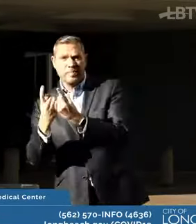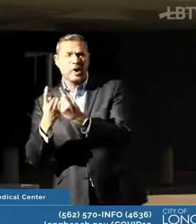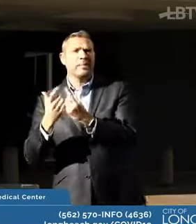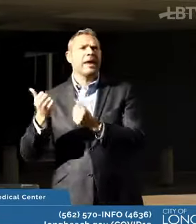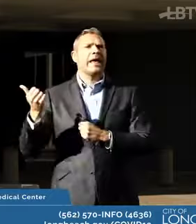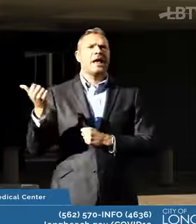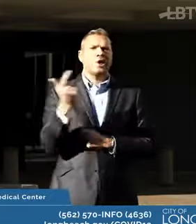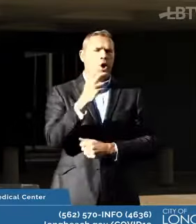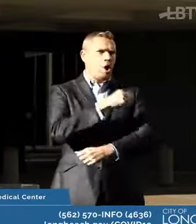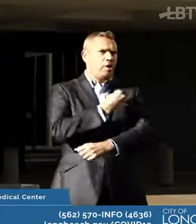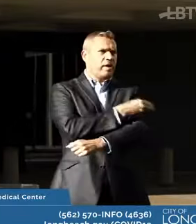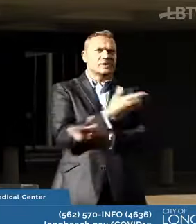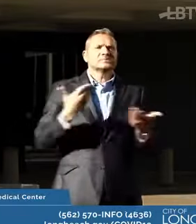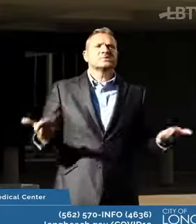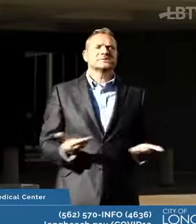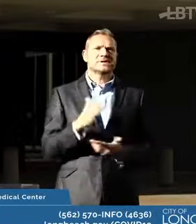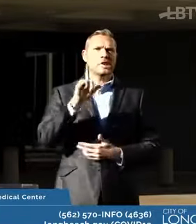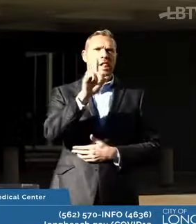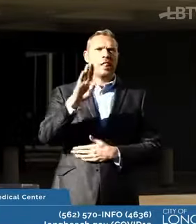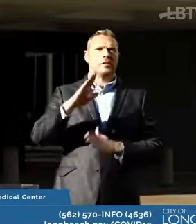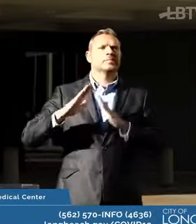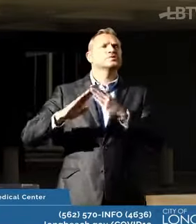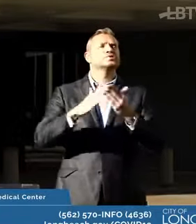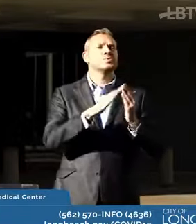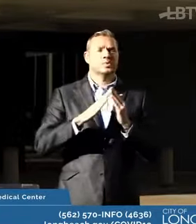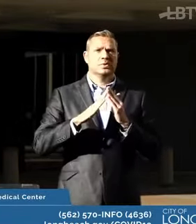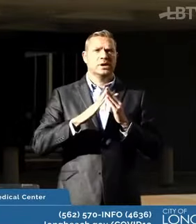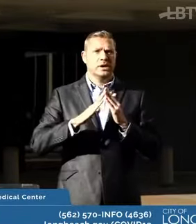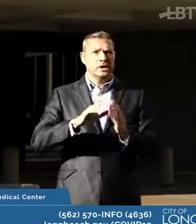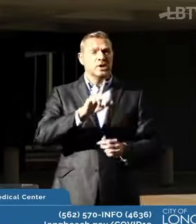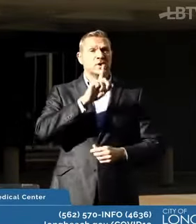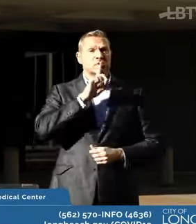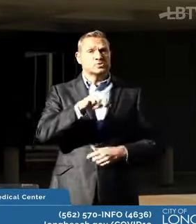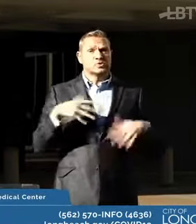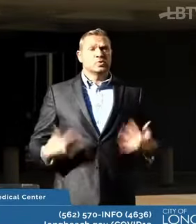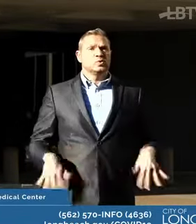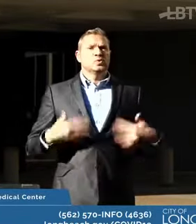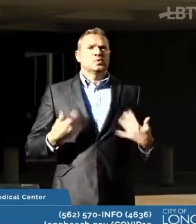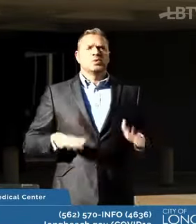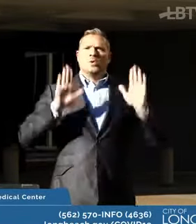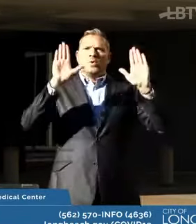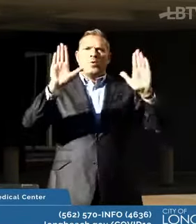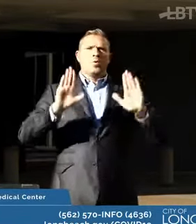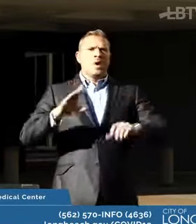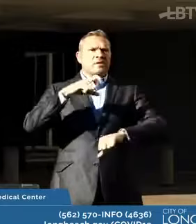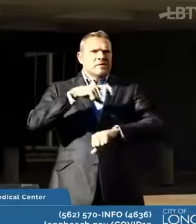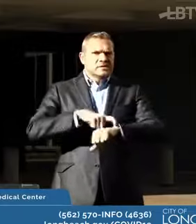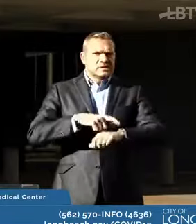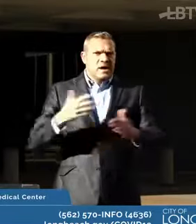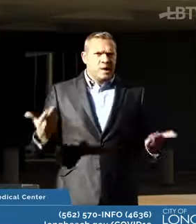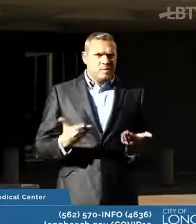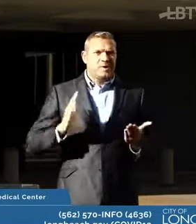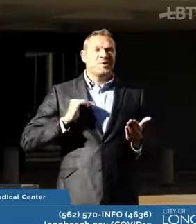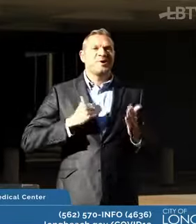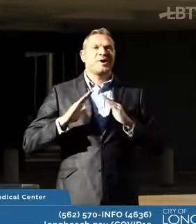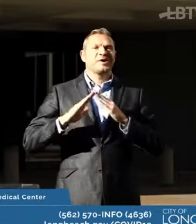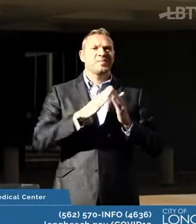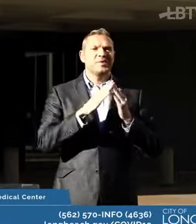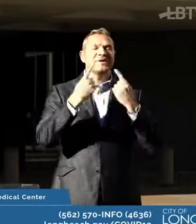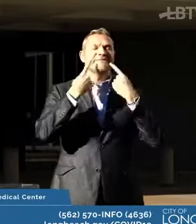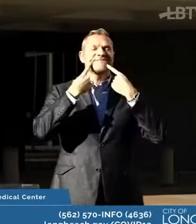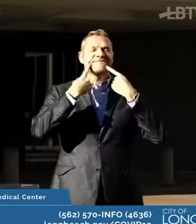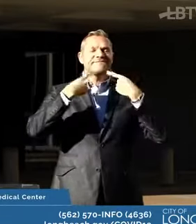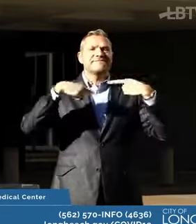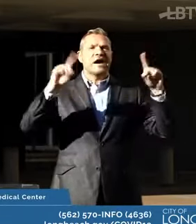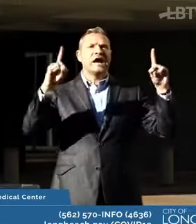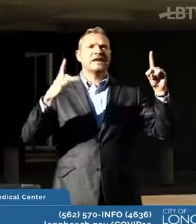here in the Long Beach community. This is such a wonderful time for our community to finally see a